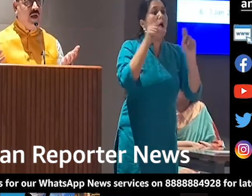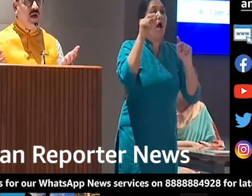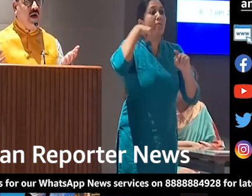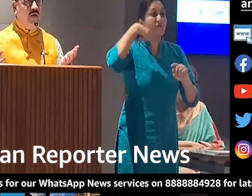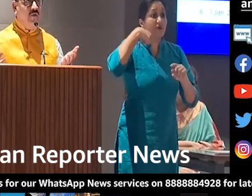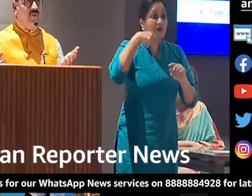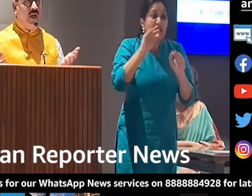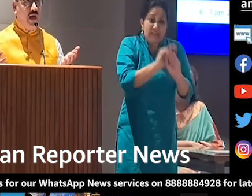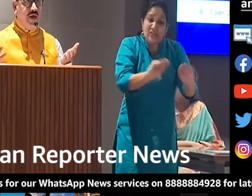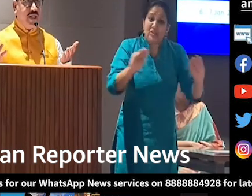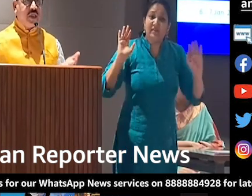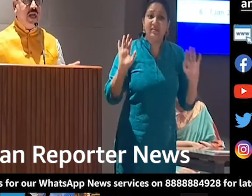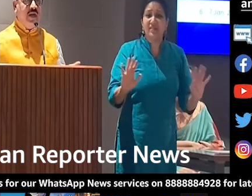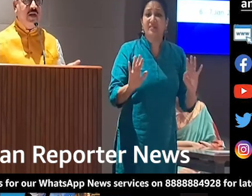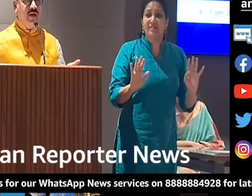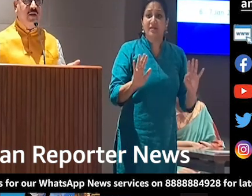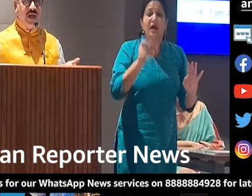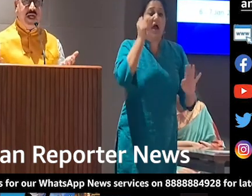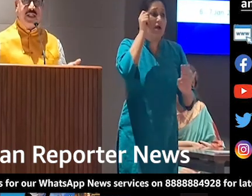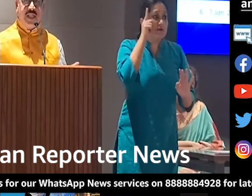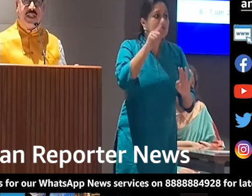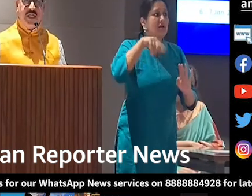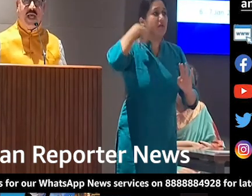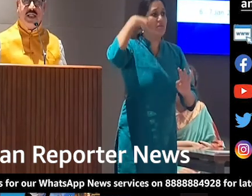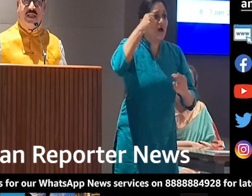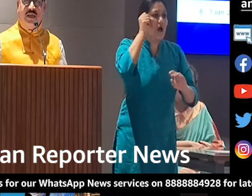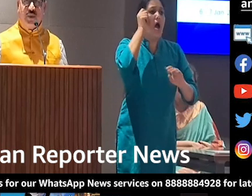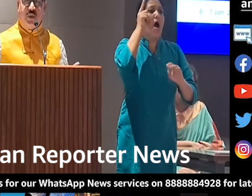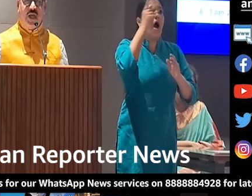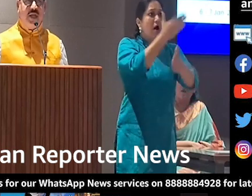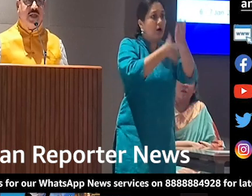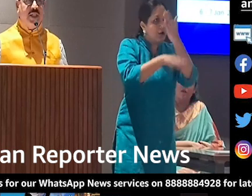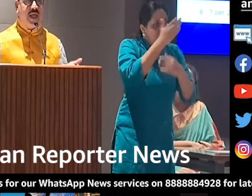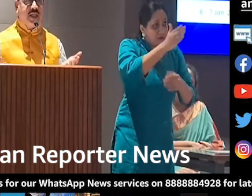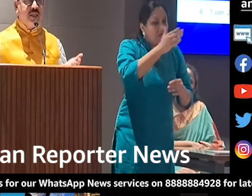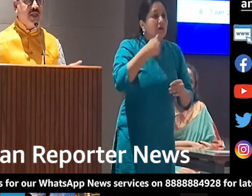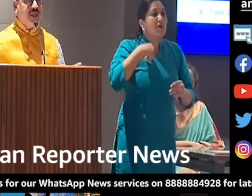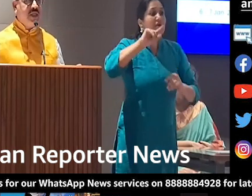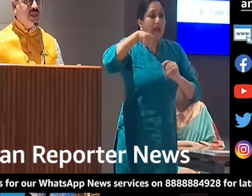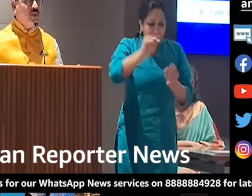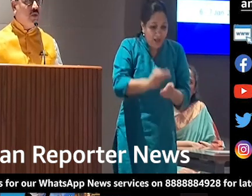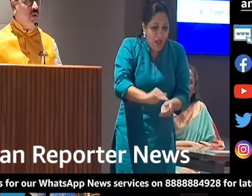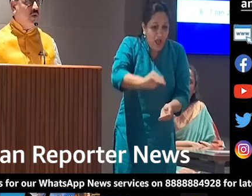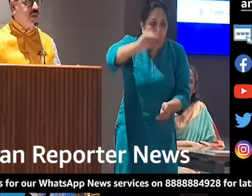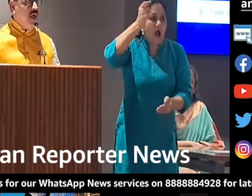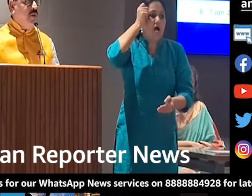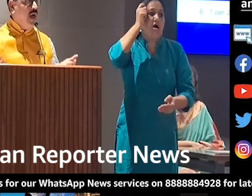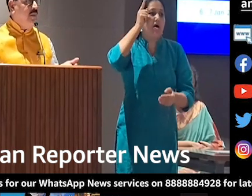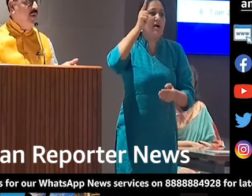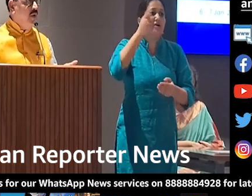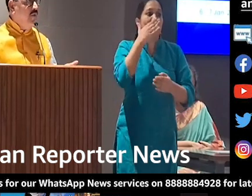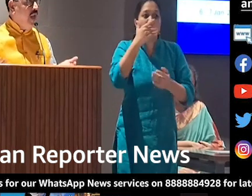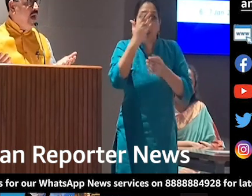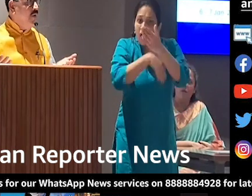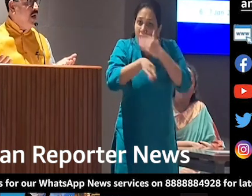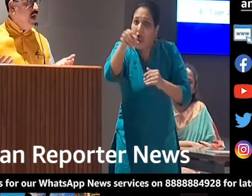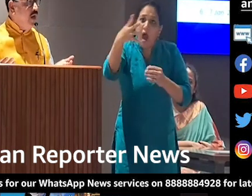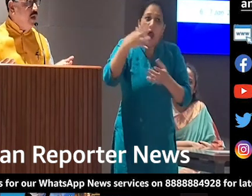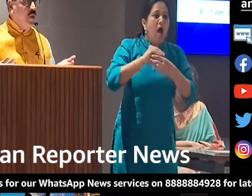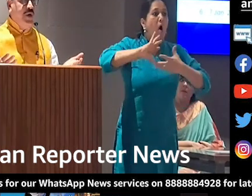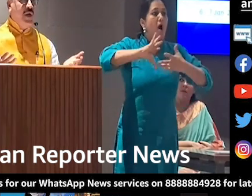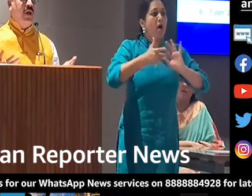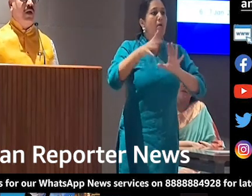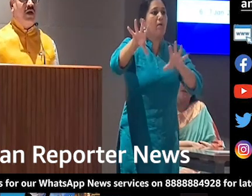will understand, get sensitized, so that the next generation who is coming up will have